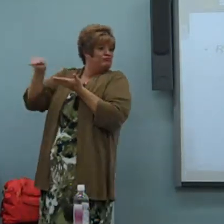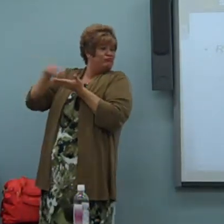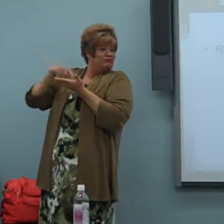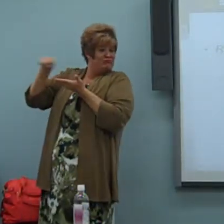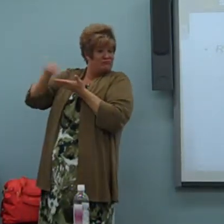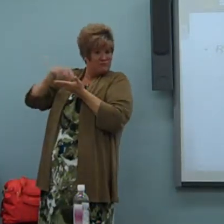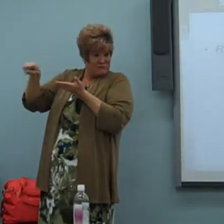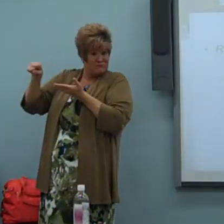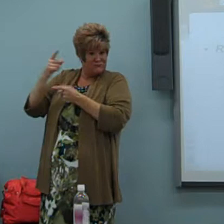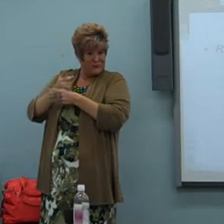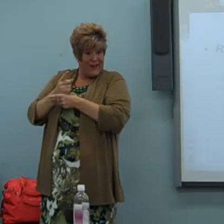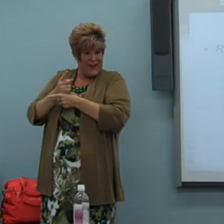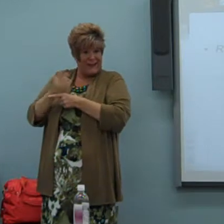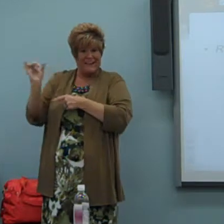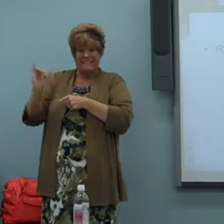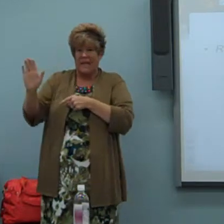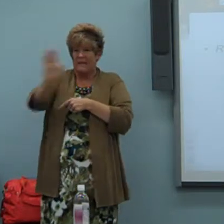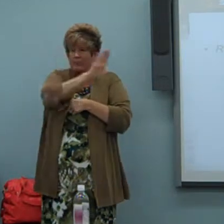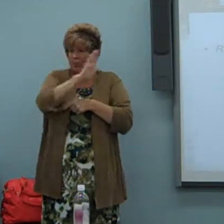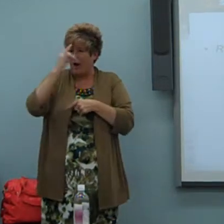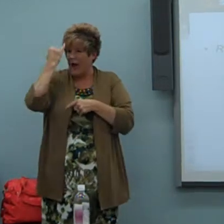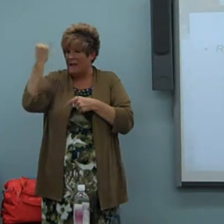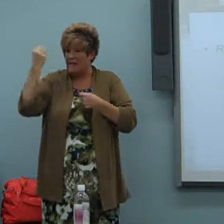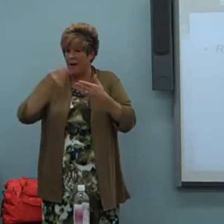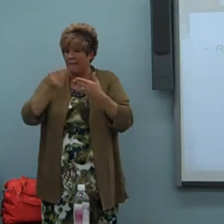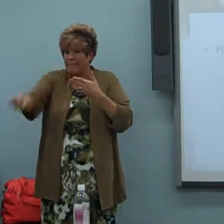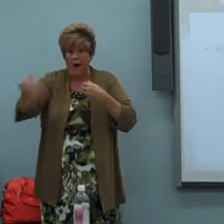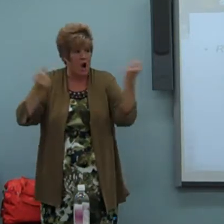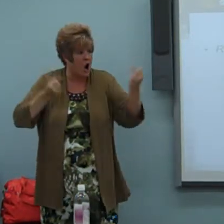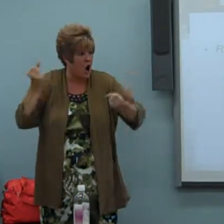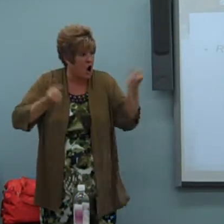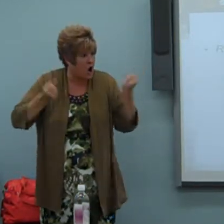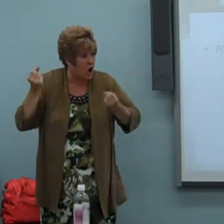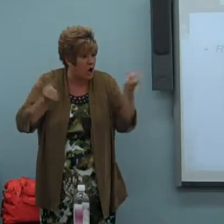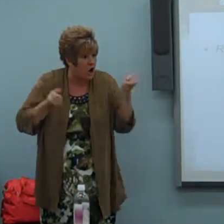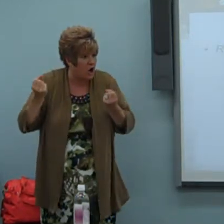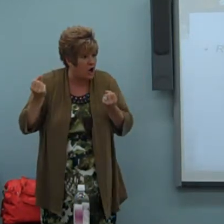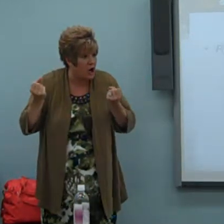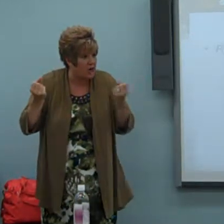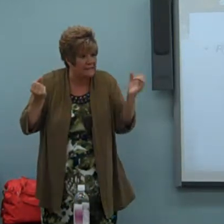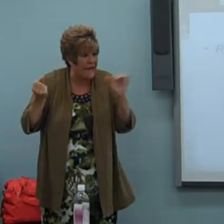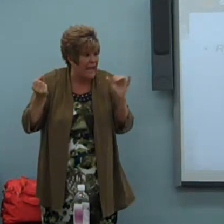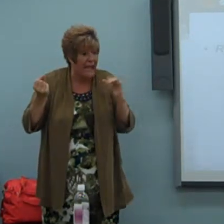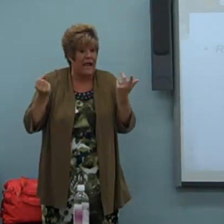So before we had money that we could do all of this paying, right? It's similar kind of concept to when you pay for a car.